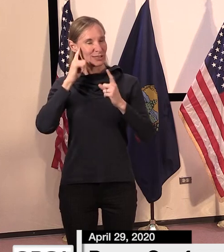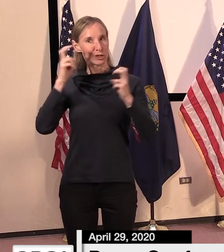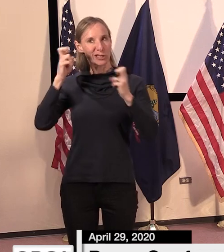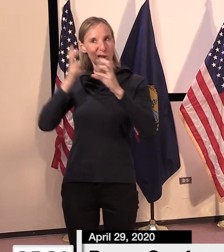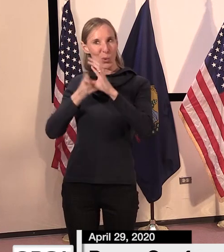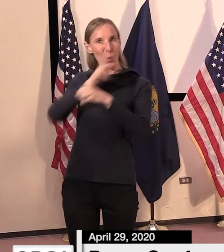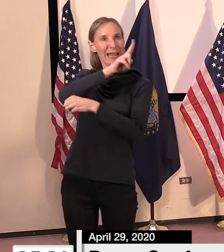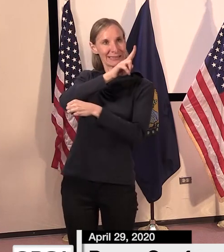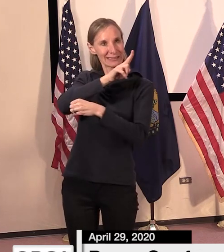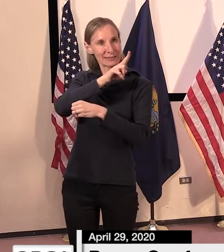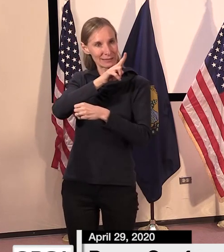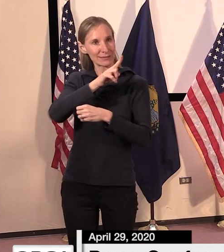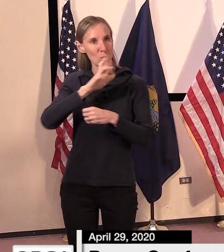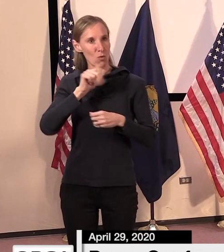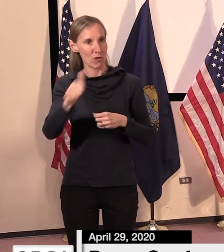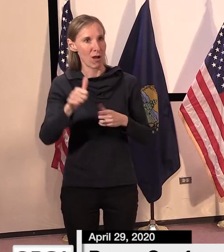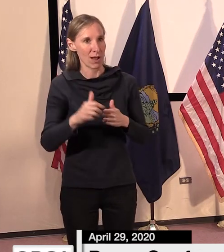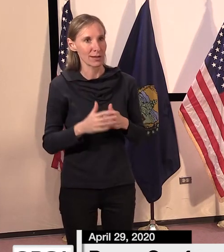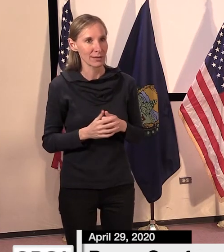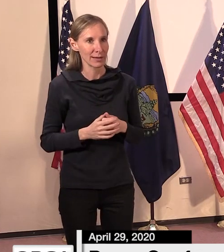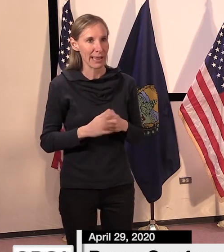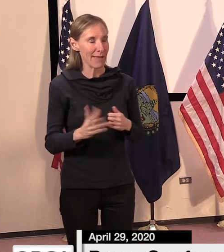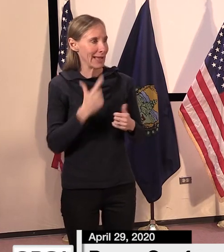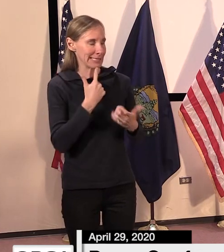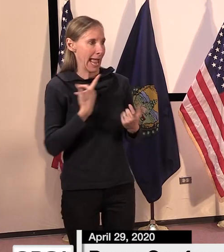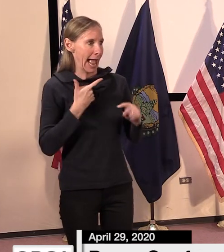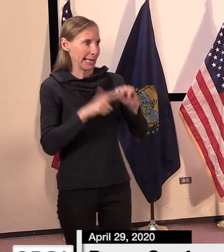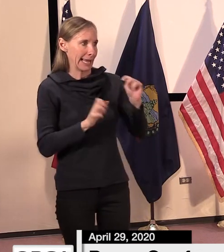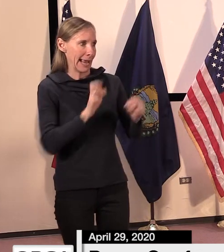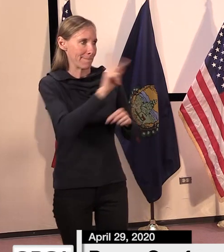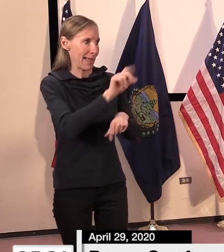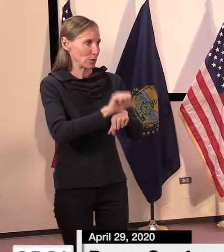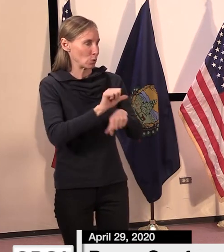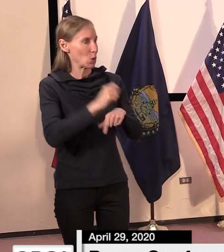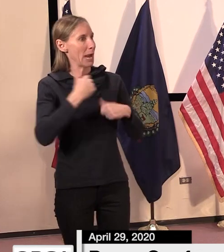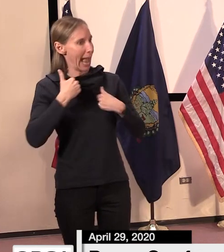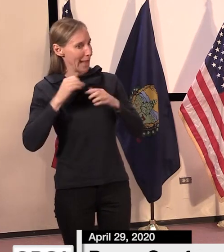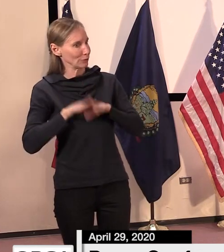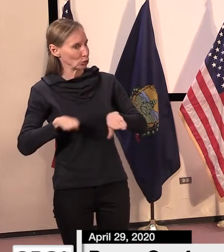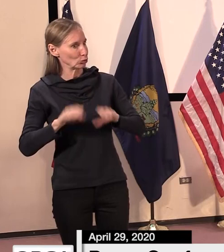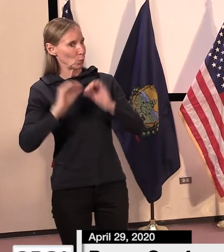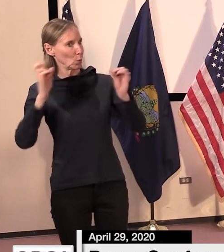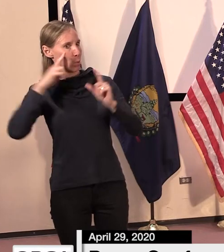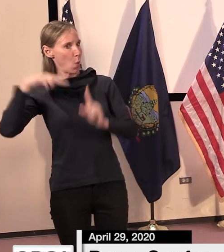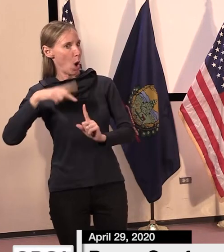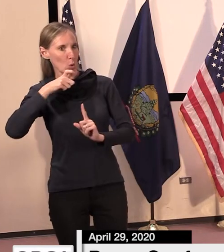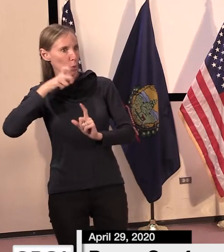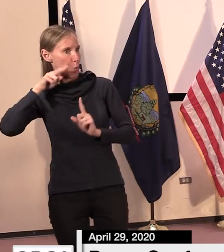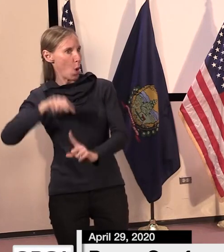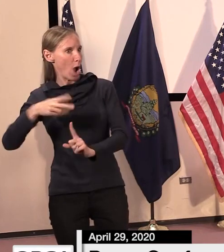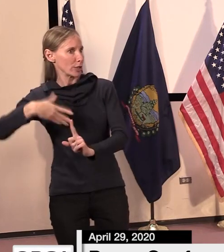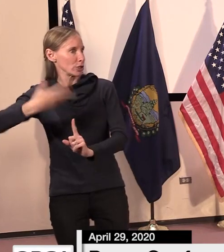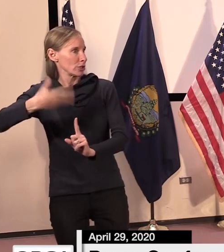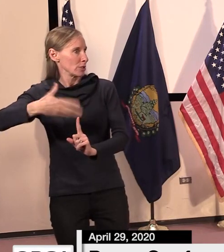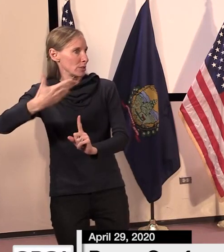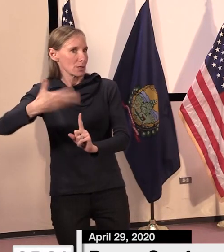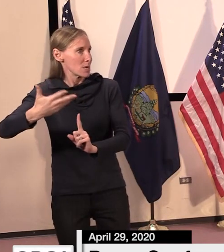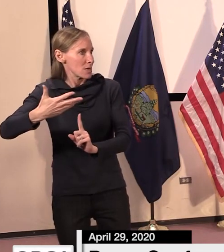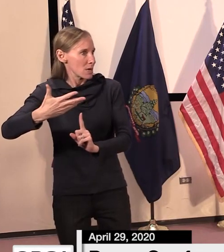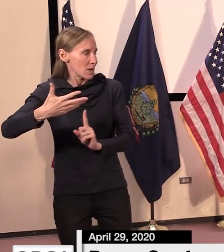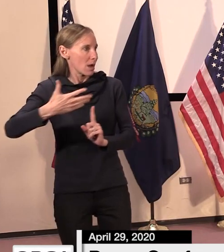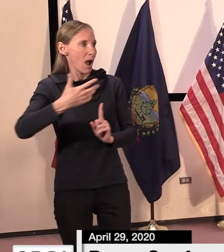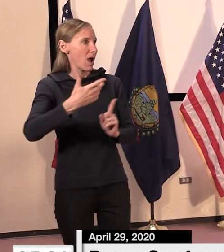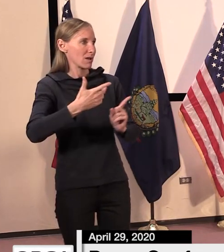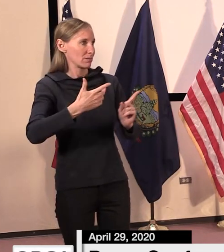quit. And again, I think, you know, we're constantly pushing towards education, voluntary compliance, and trying to